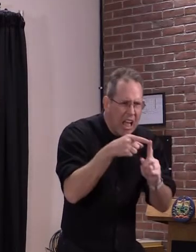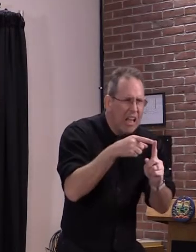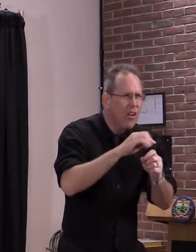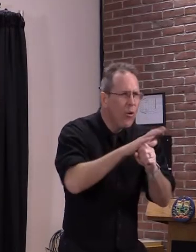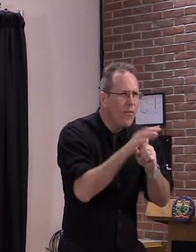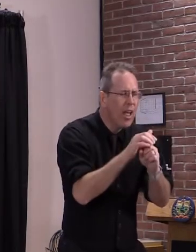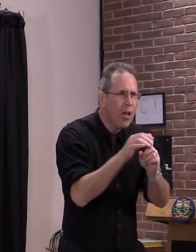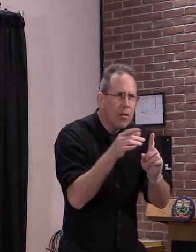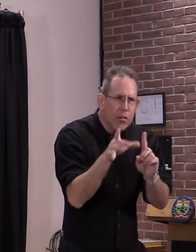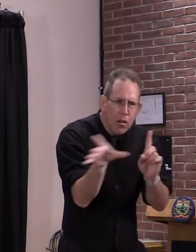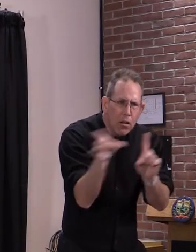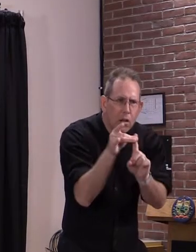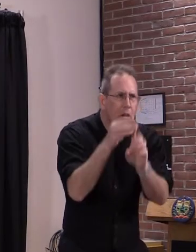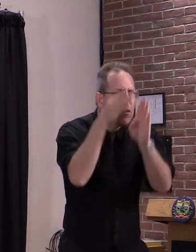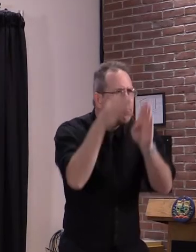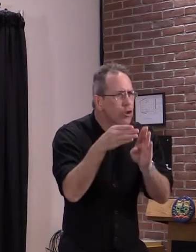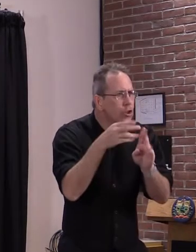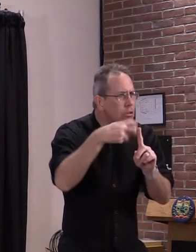So